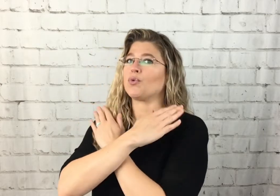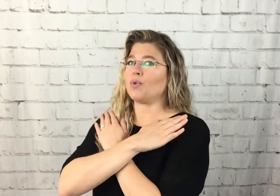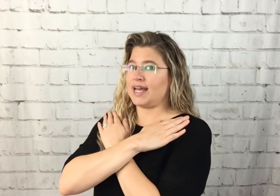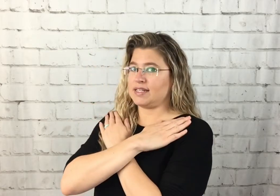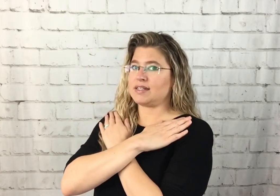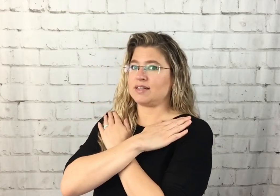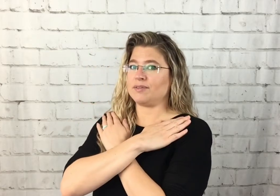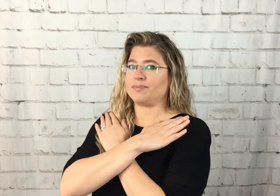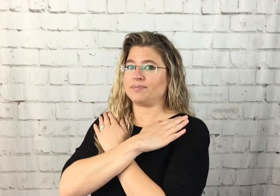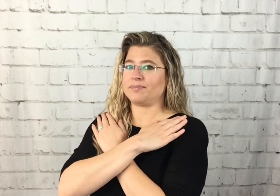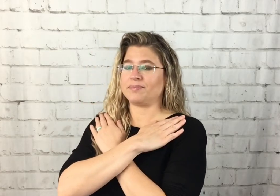Rest.